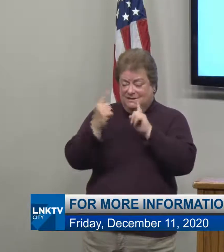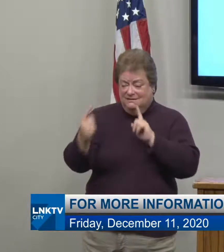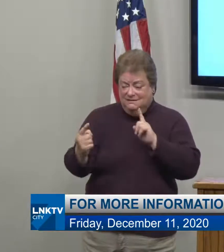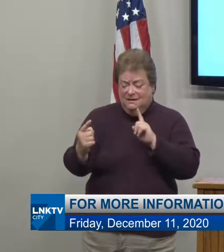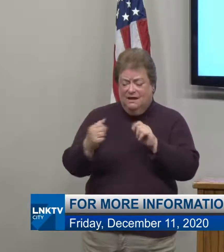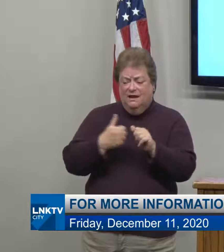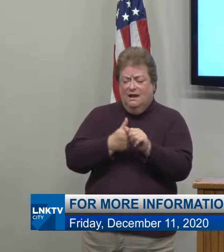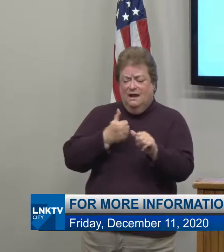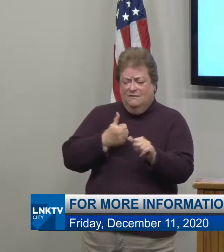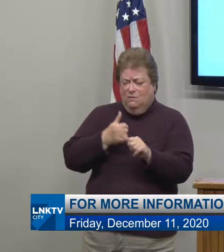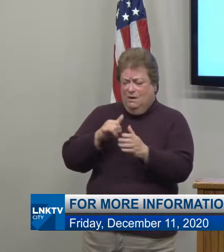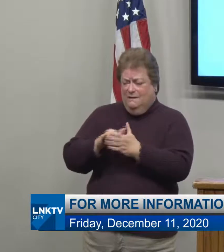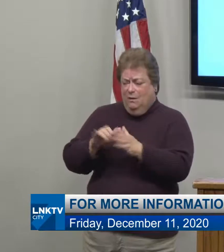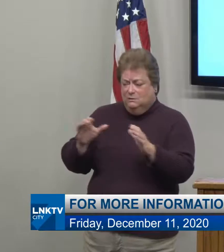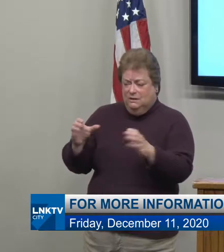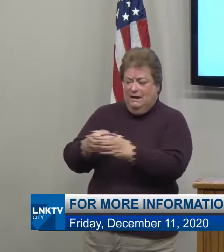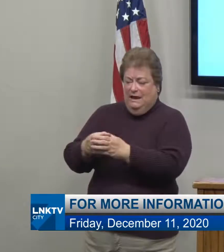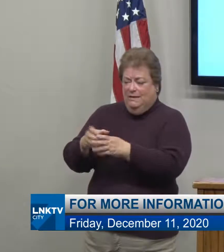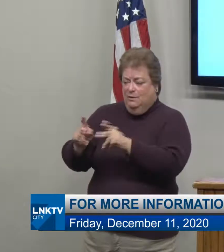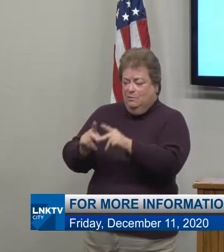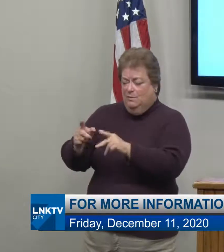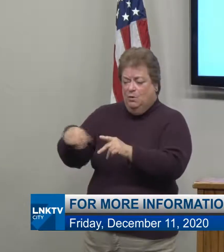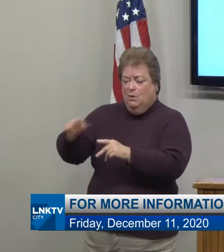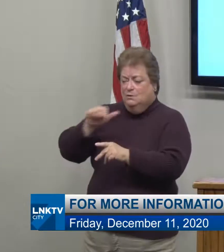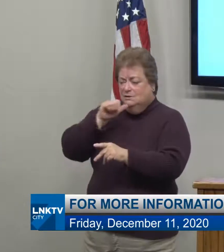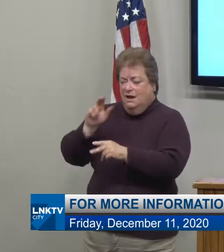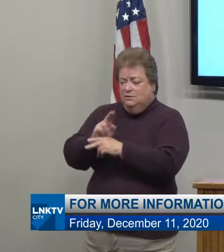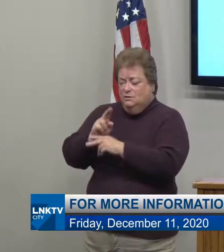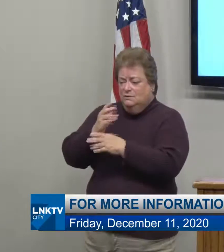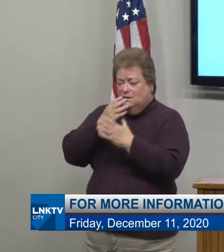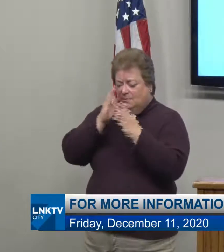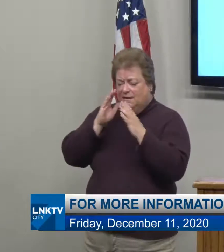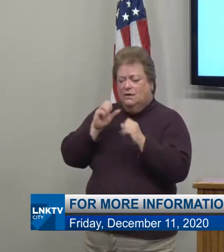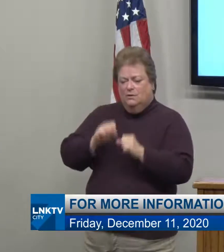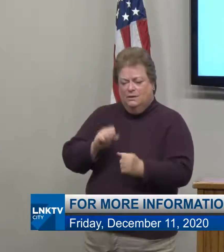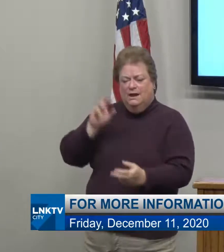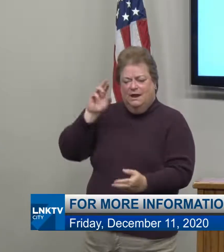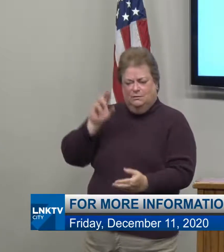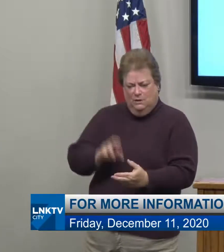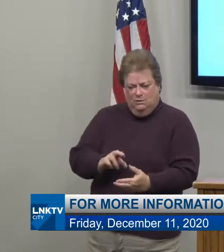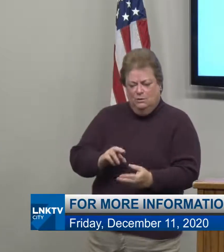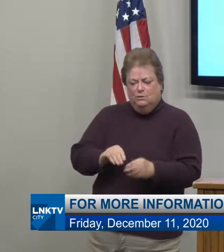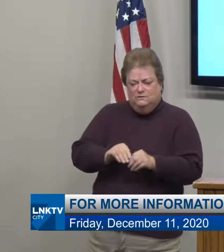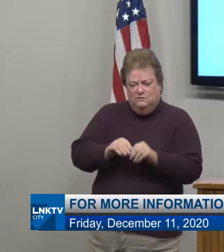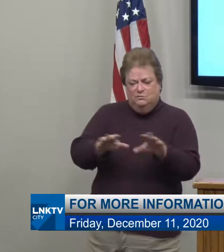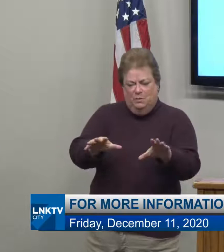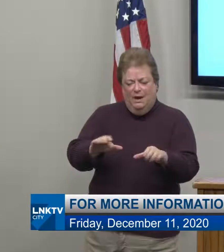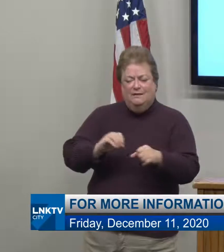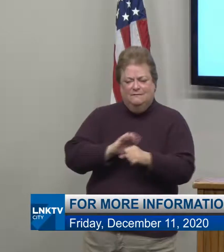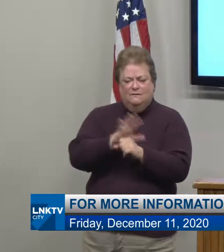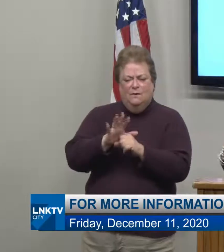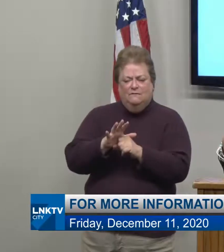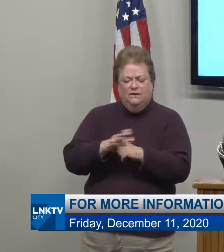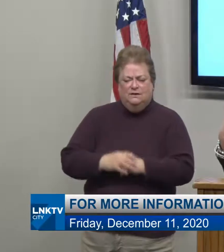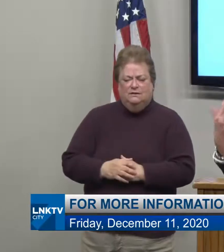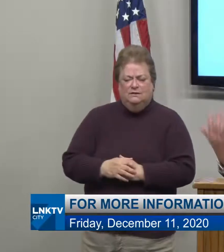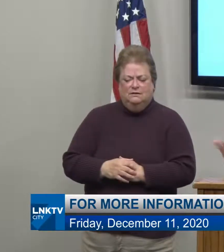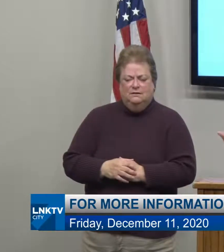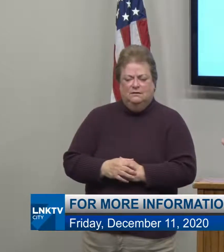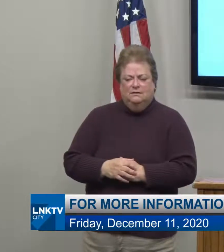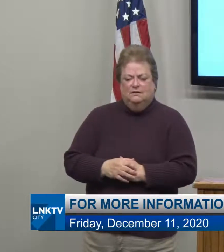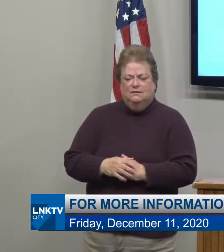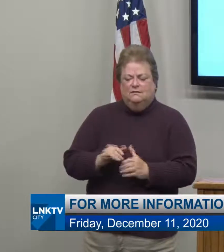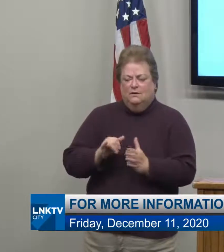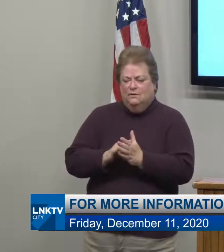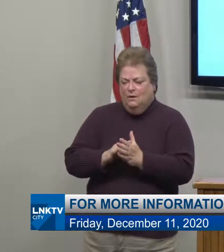those kinds of gatherings where people are unmasked, we can reduce the transmission of COVID-19. So these